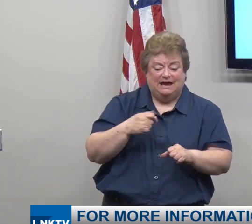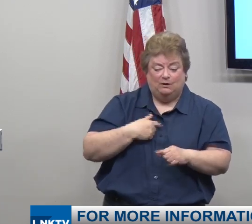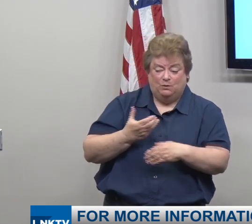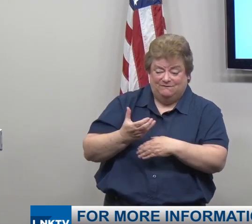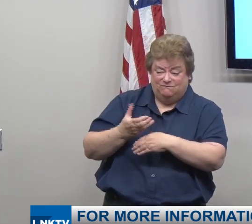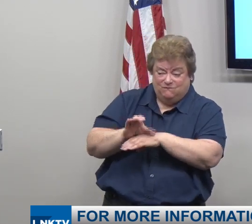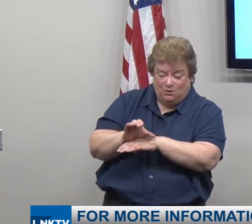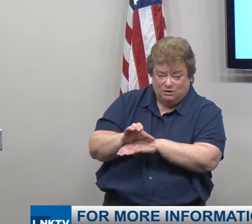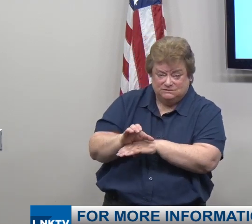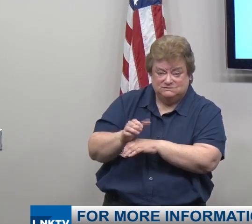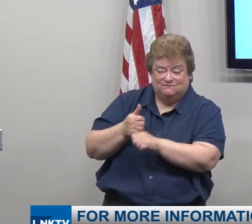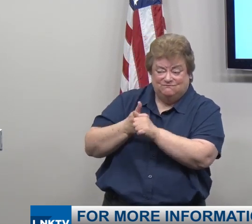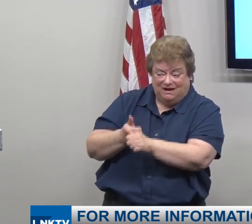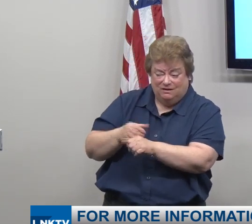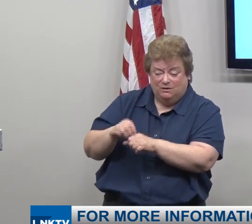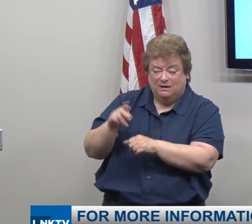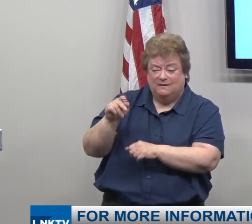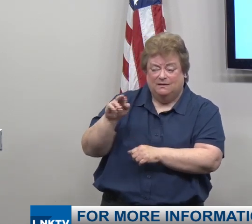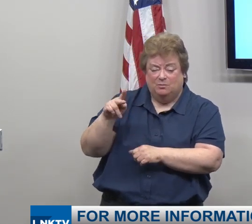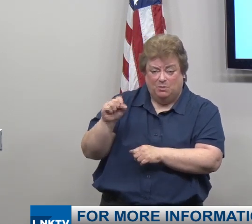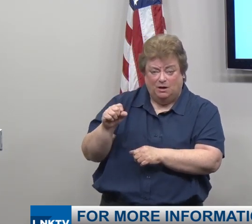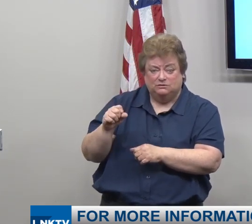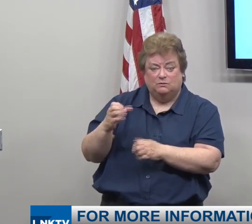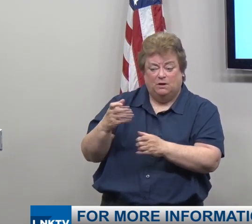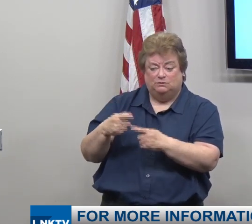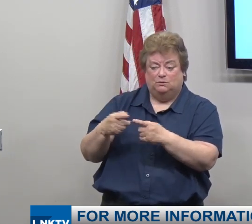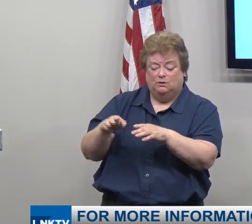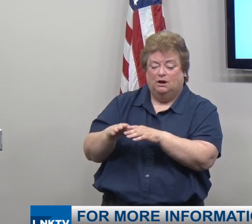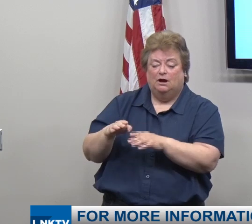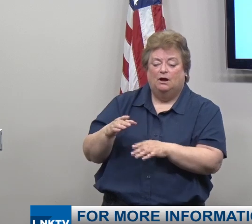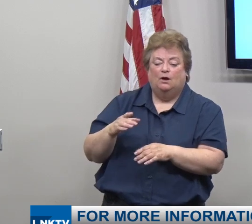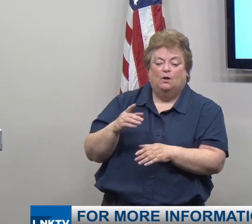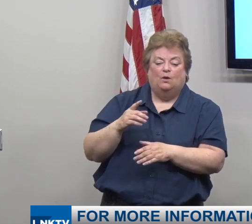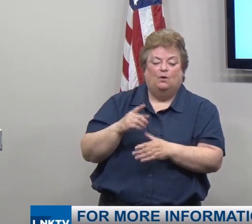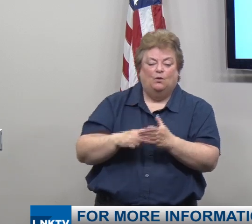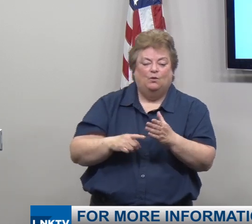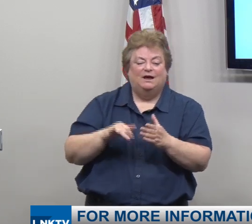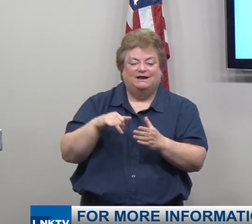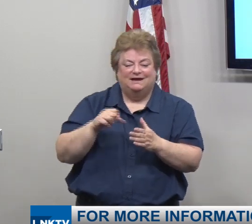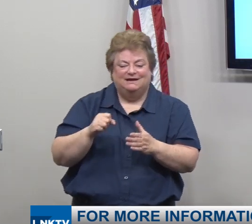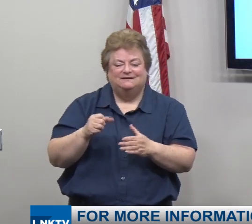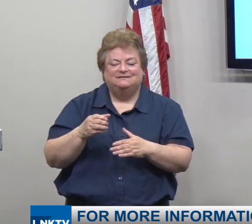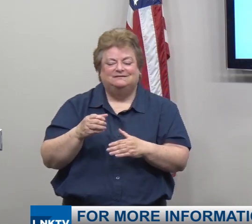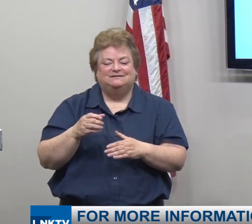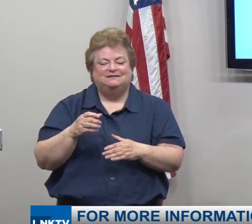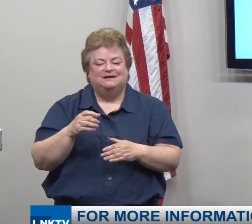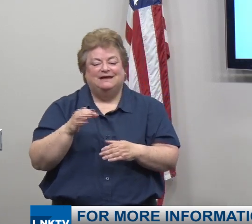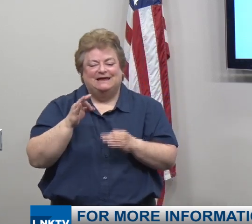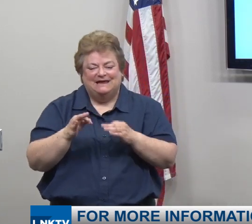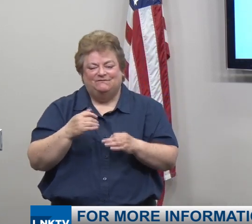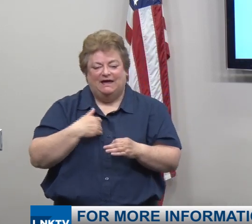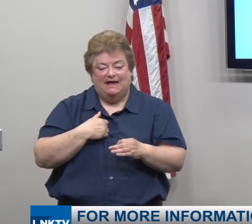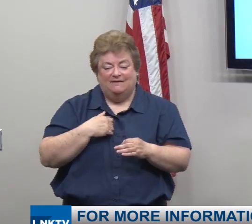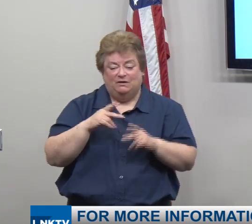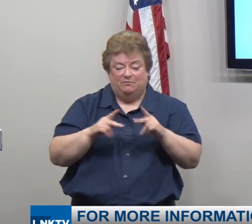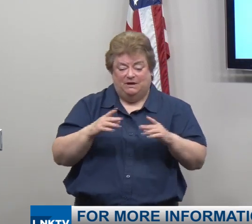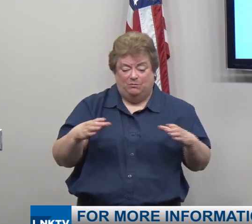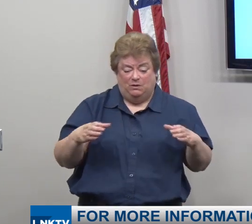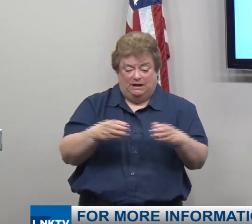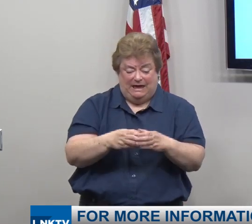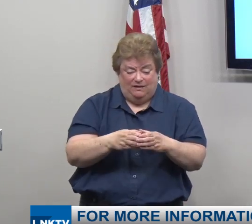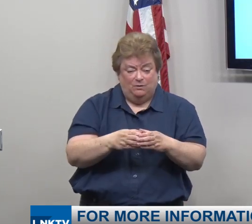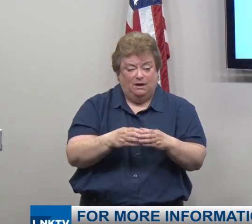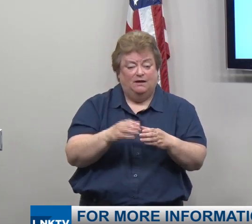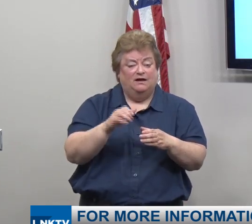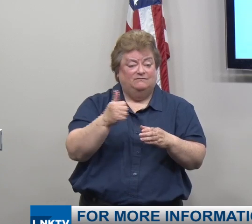in the parks, the closure of the playgrounds. Well, what we're really is enforceable by the directed health measure is if there's a public gathering of 10